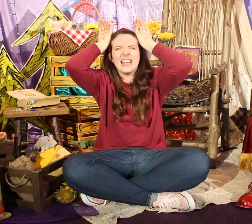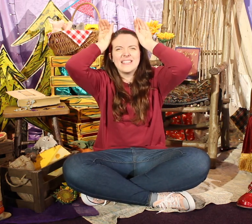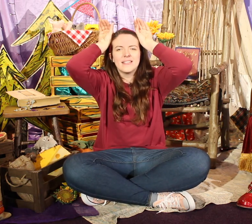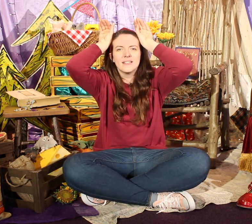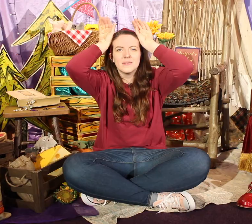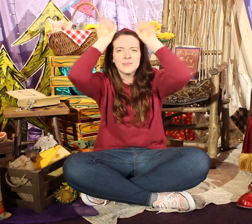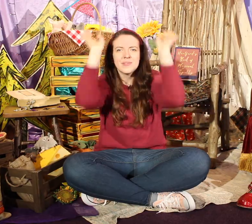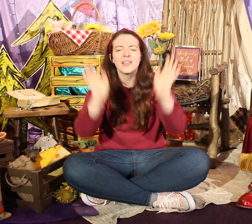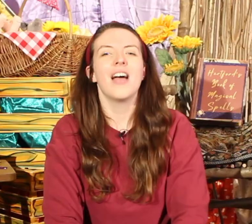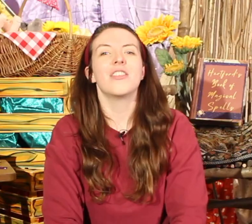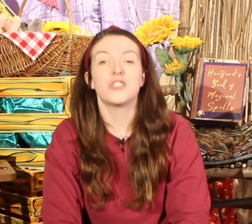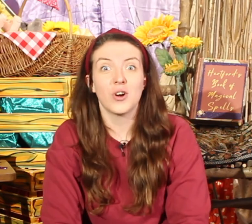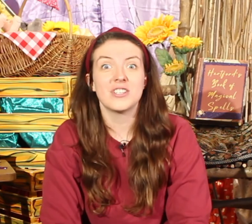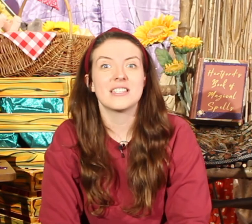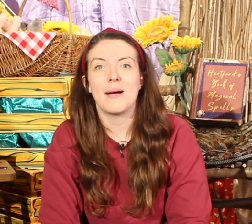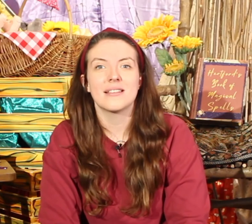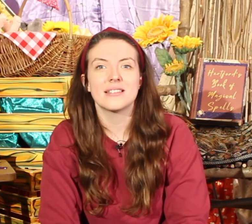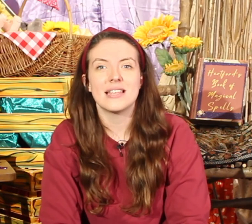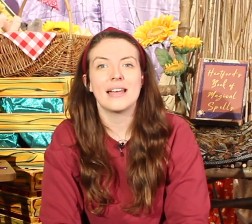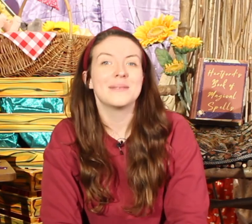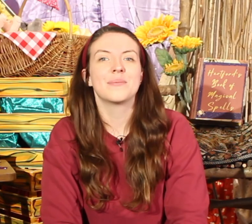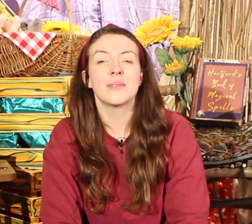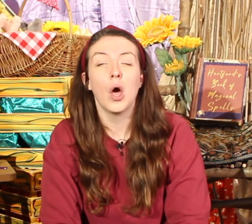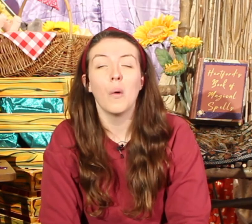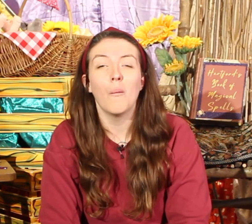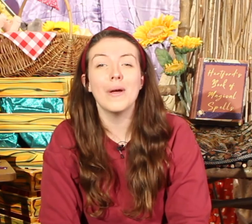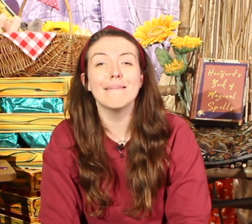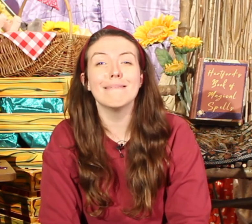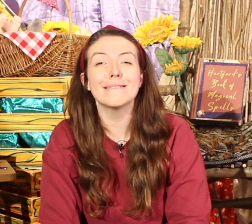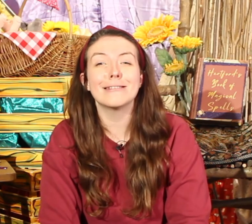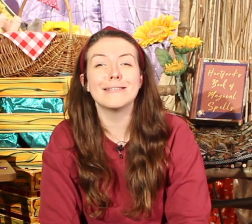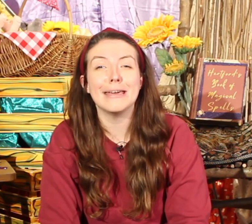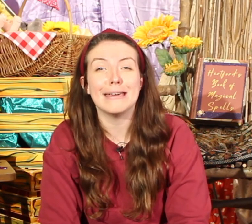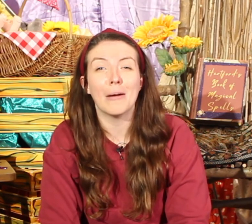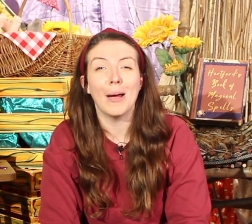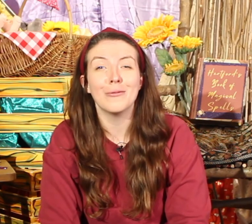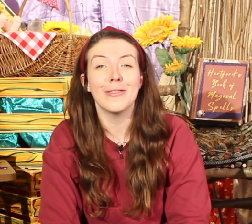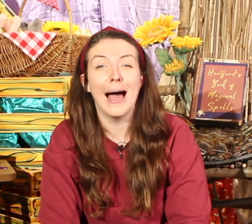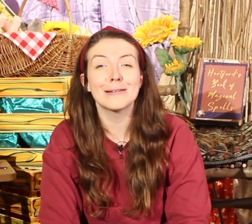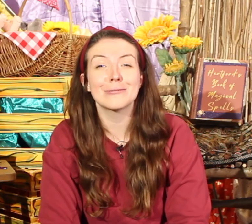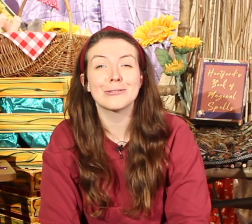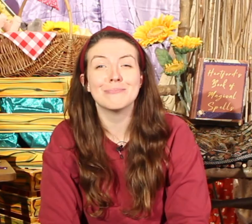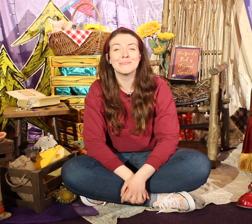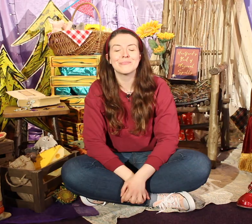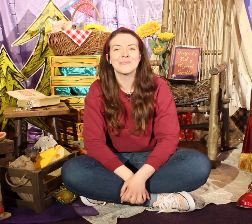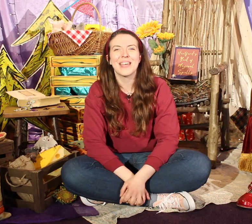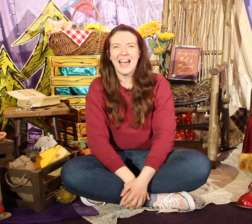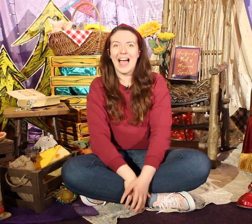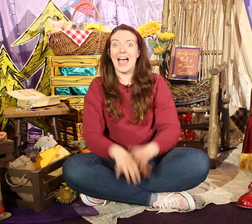race." The tortoise smiled and said, "We'll see about that." And